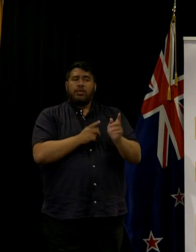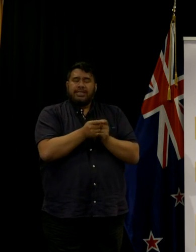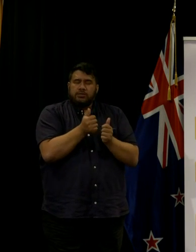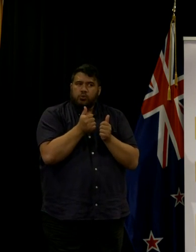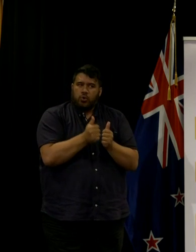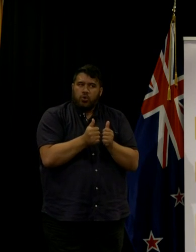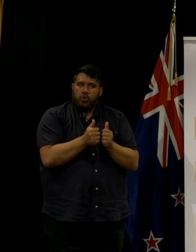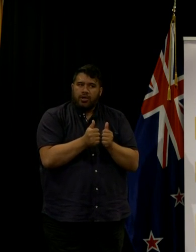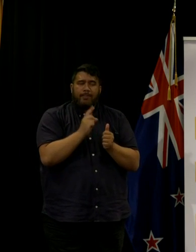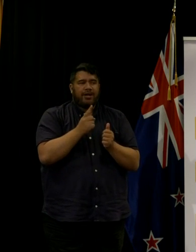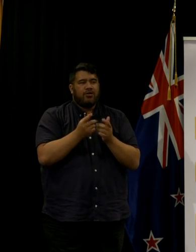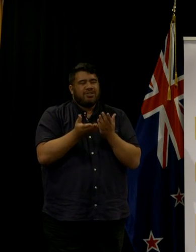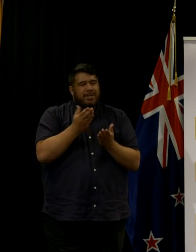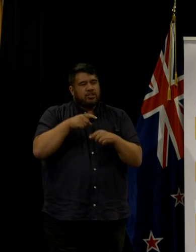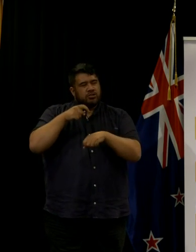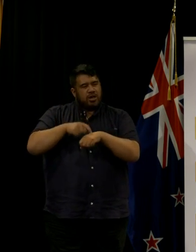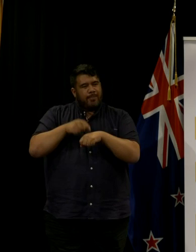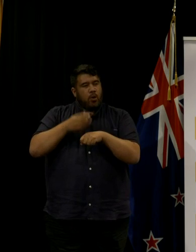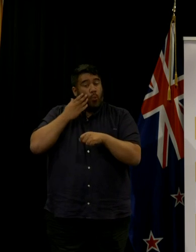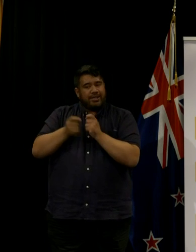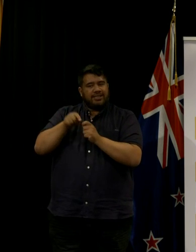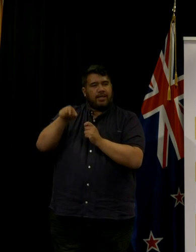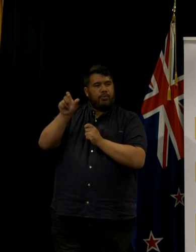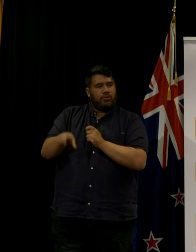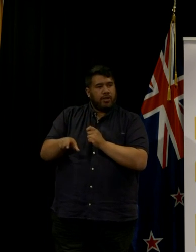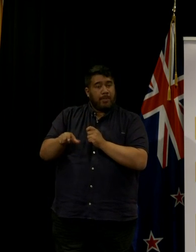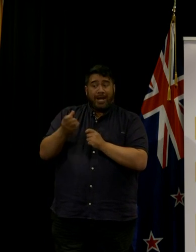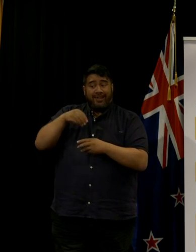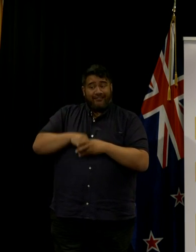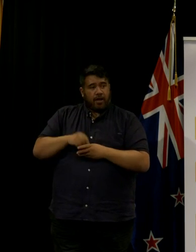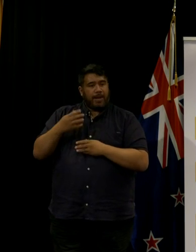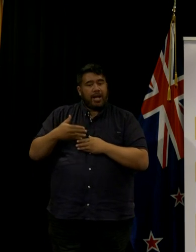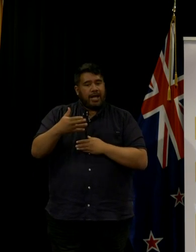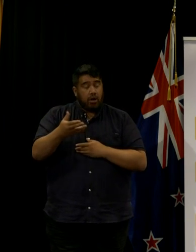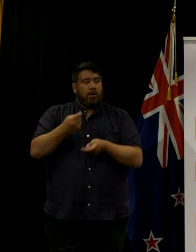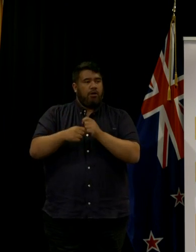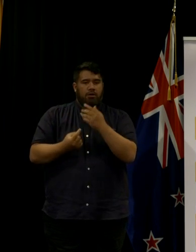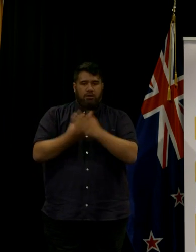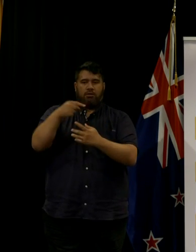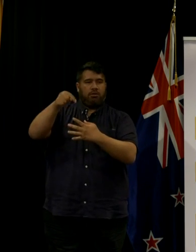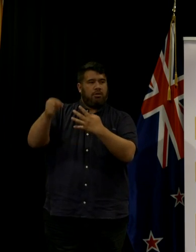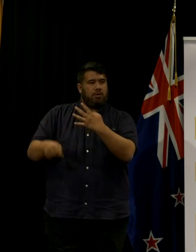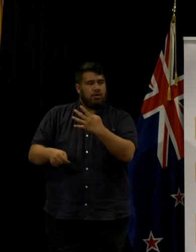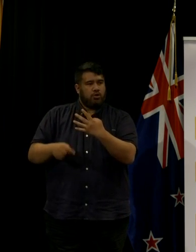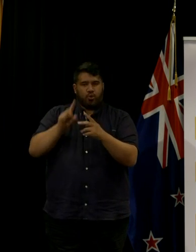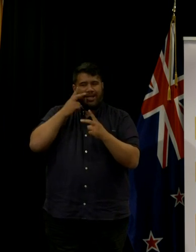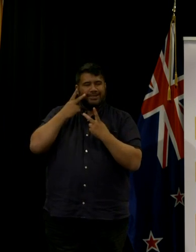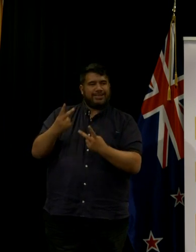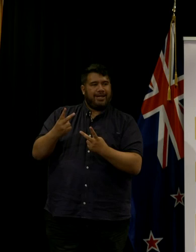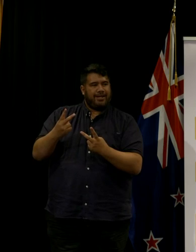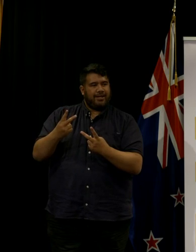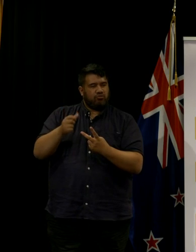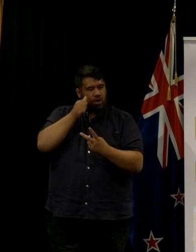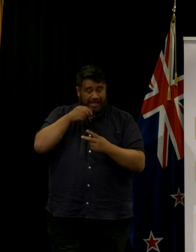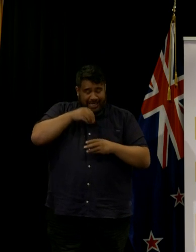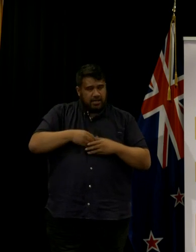a matter of timing, and that's one of the reasons, for the most part, we don't test asymptomatic people, because they might still have